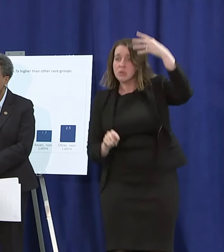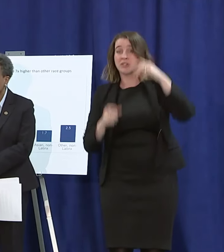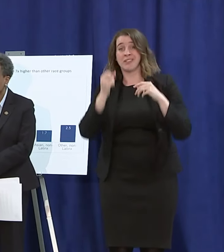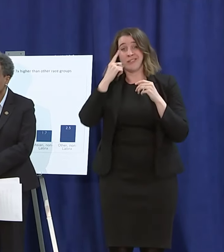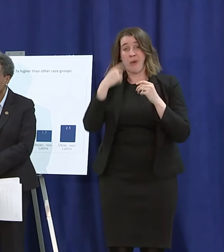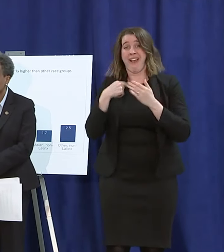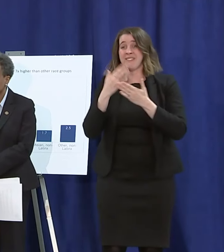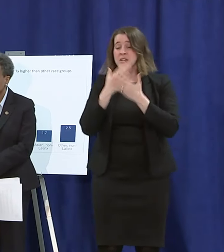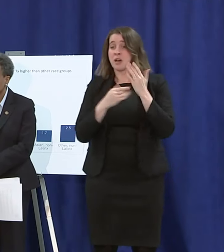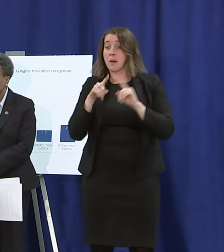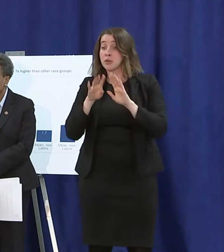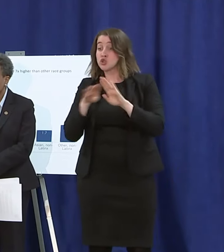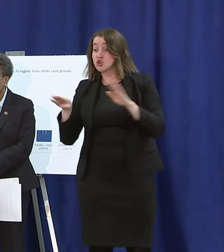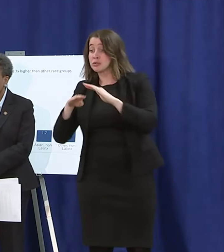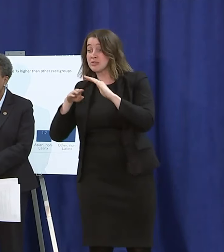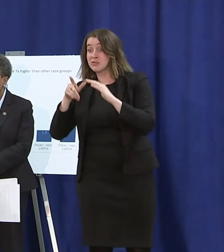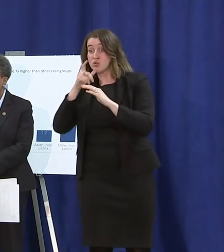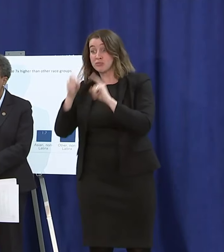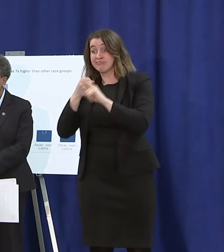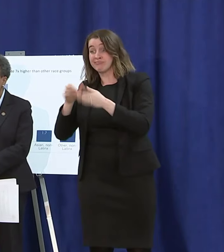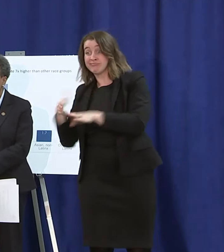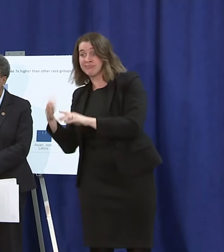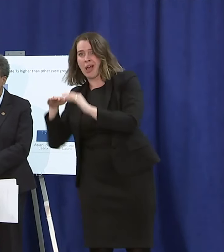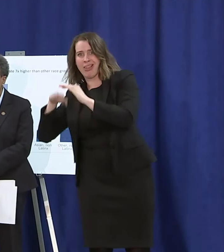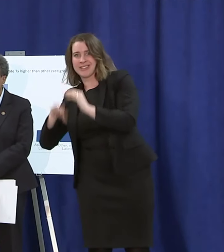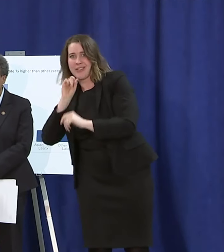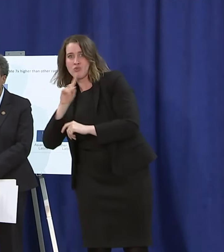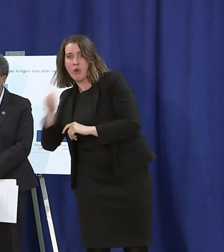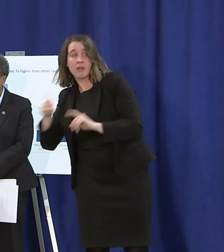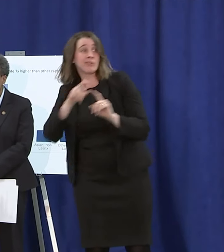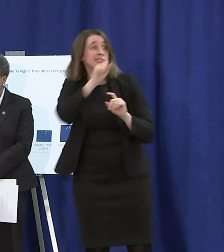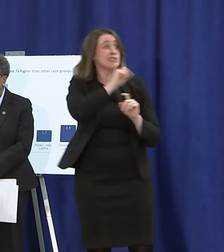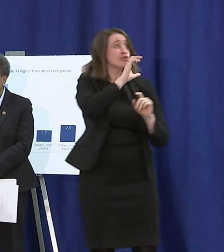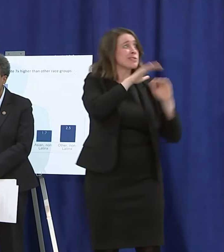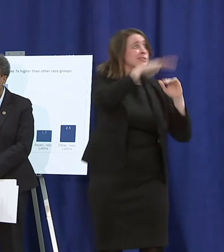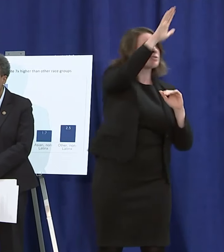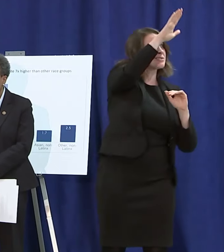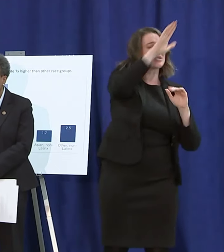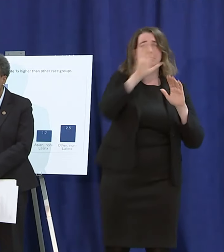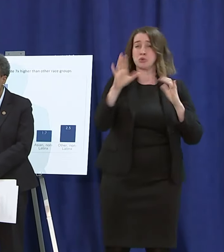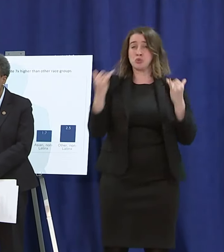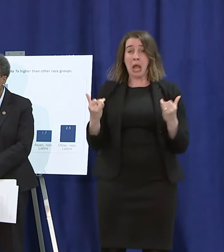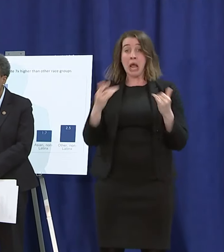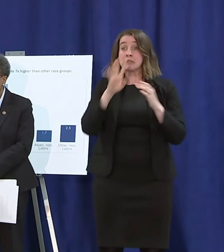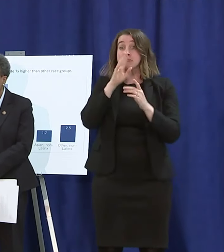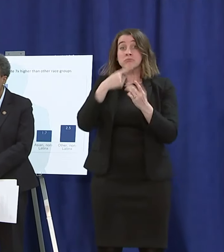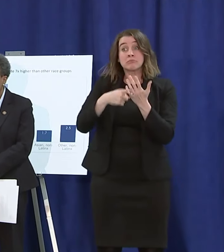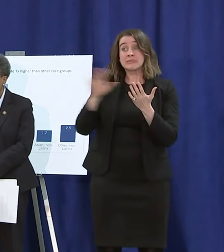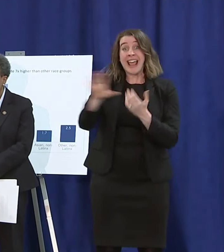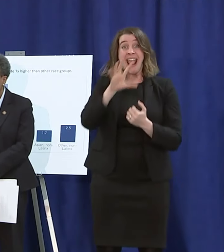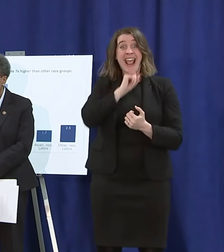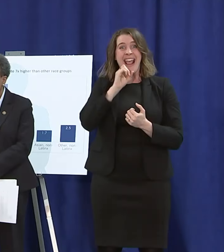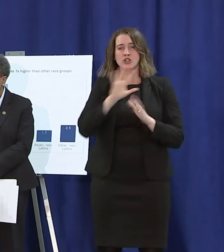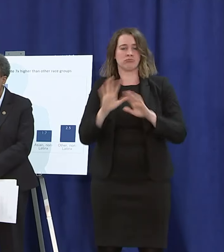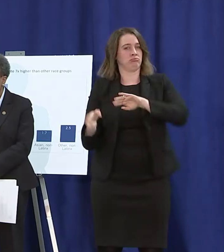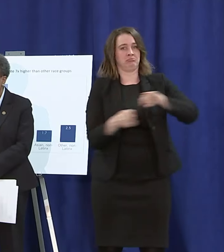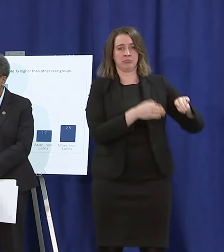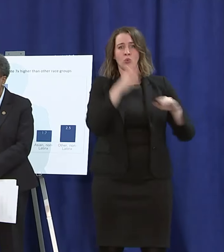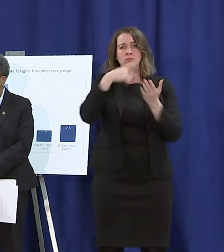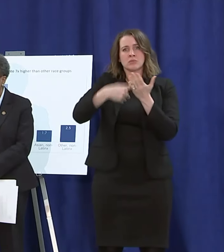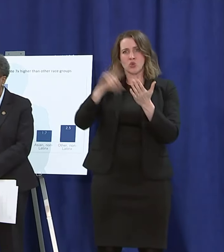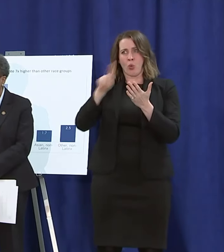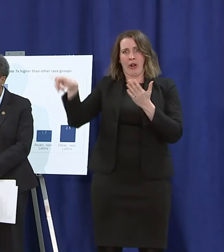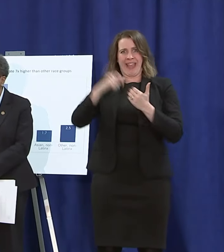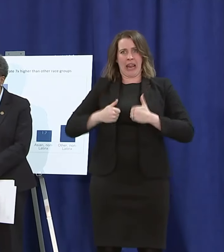and seniors of 100 years and older. But today is more about geography, demographics, and that